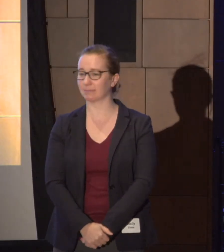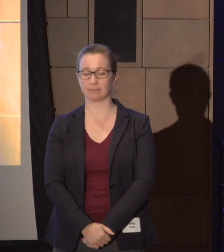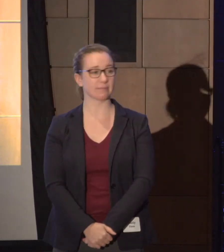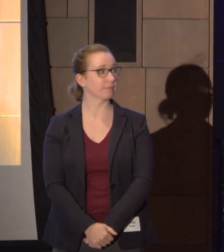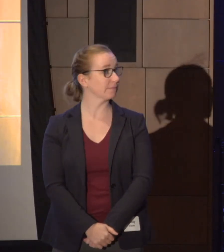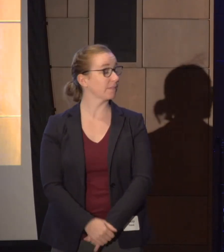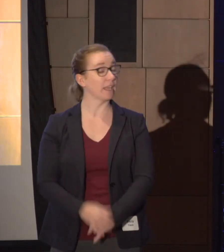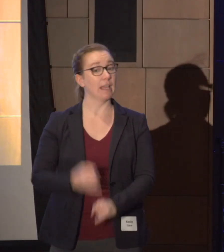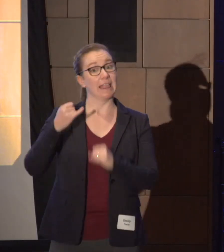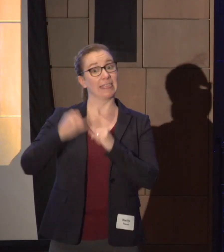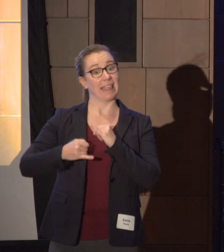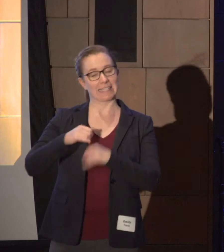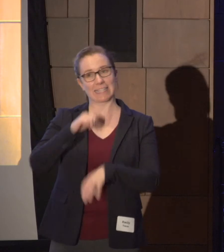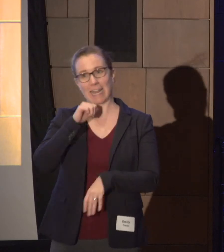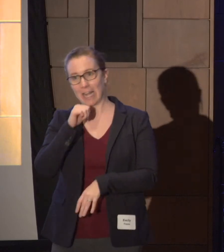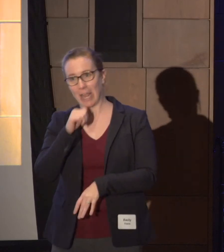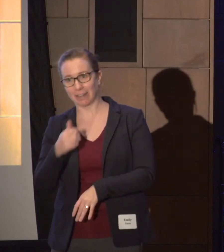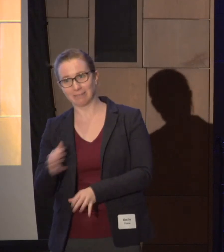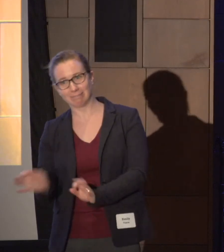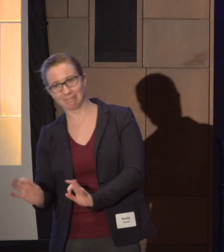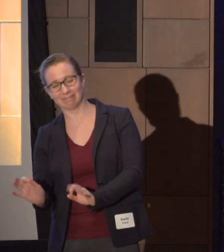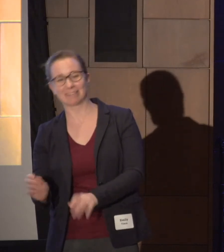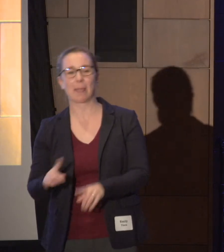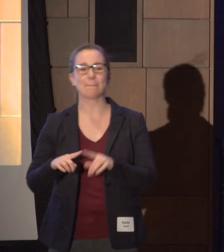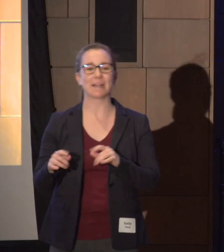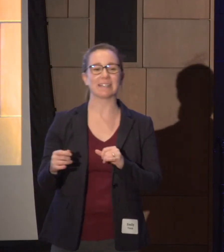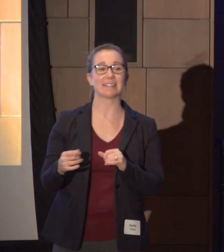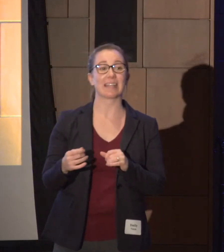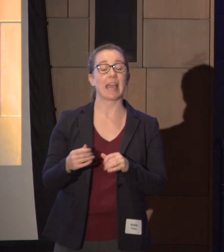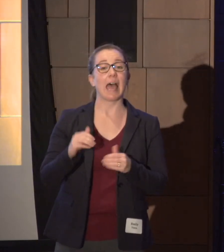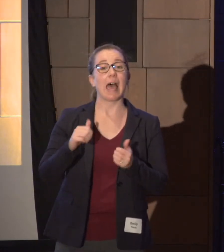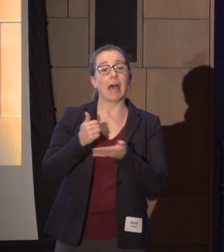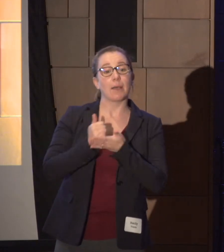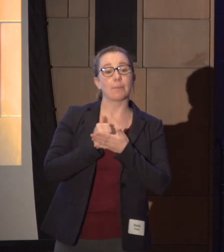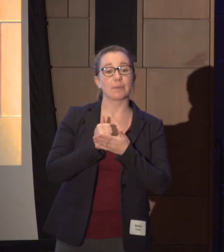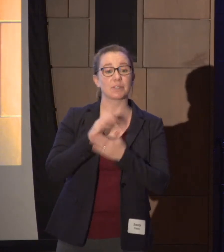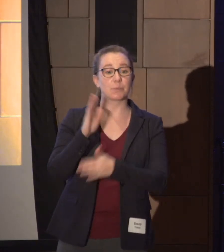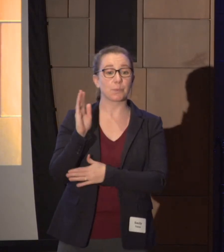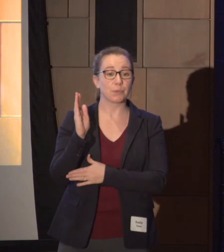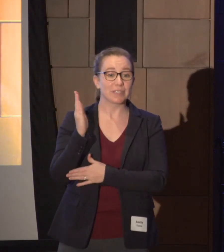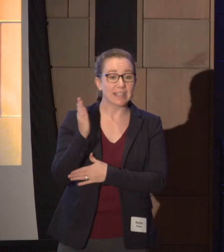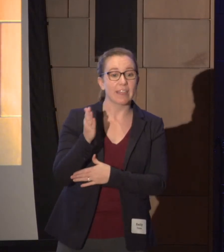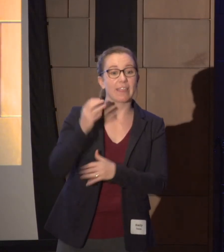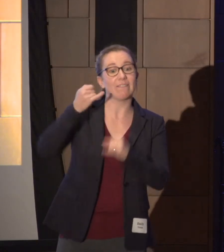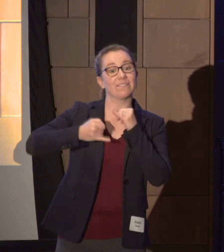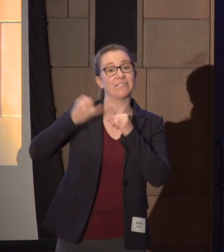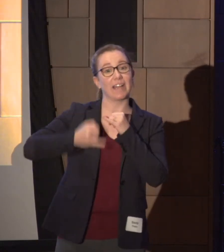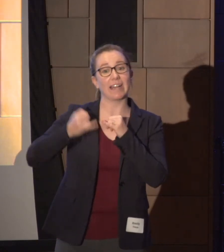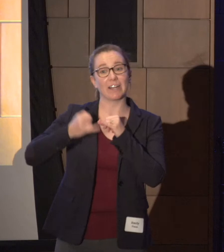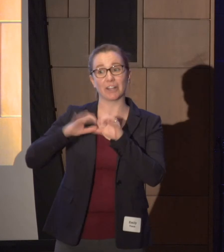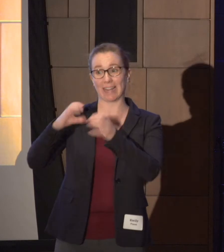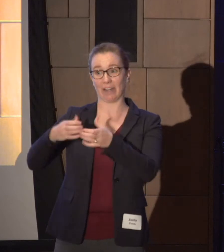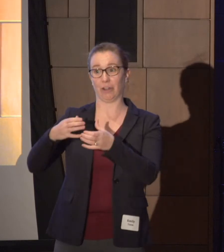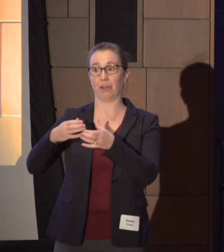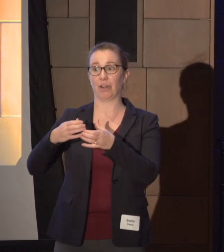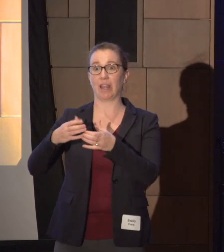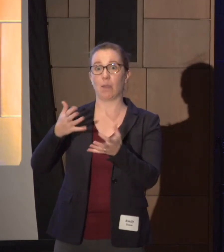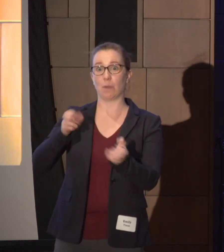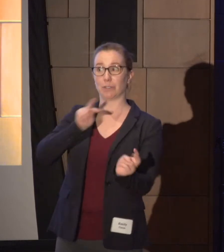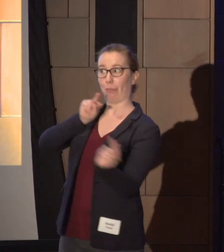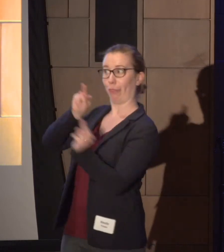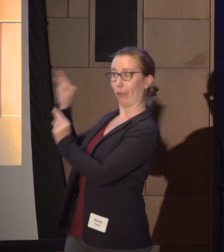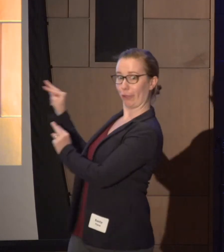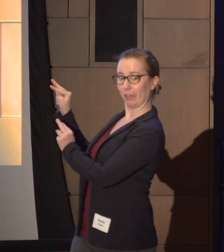All right, last but not least, to help us present our final category of the evening, I would like to direct your attention to the